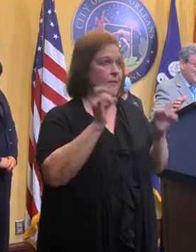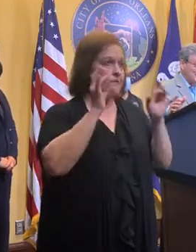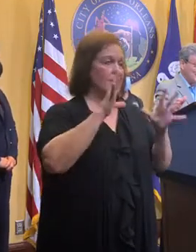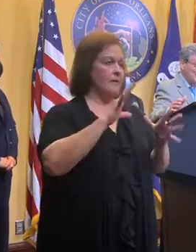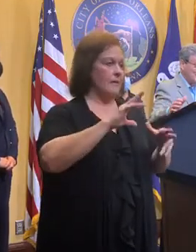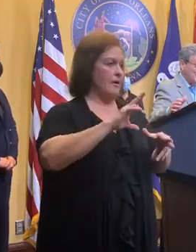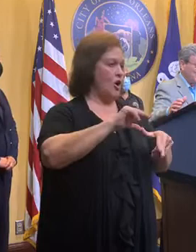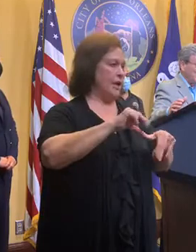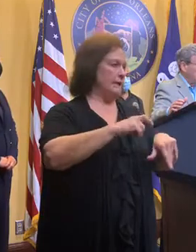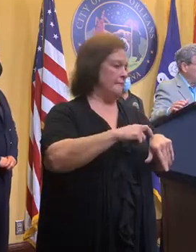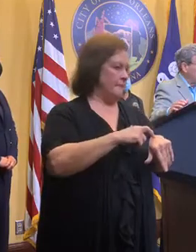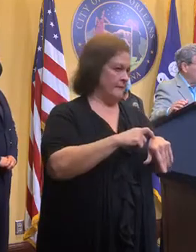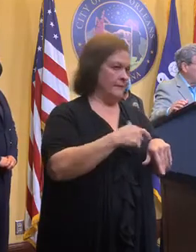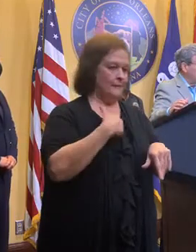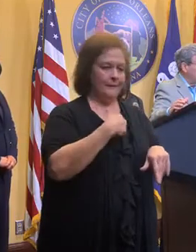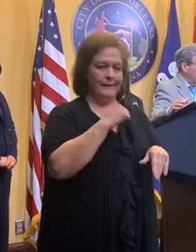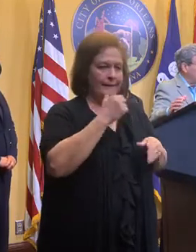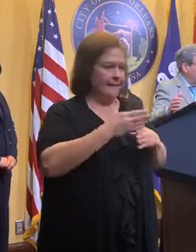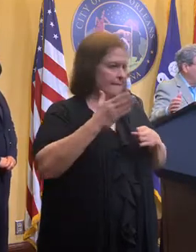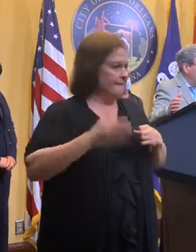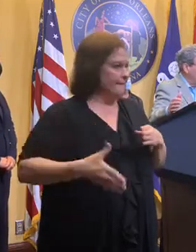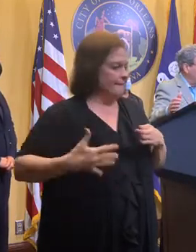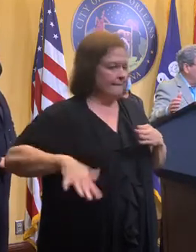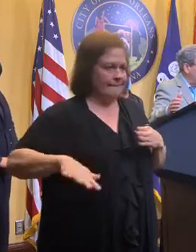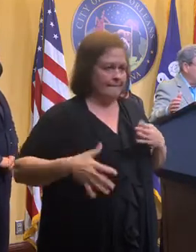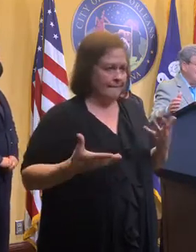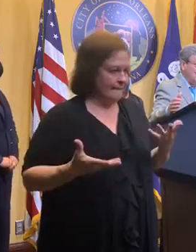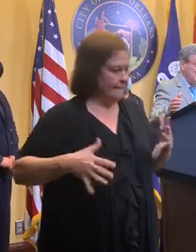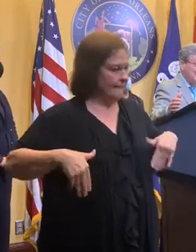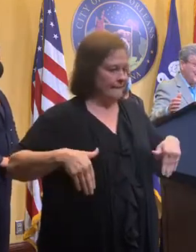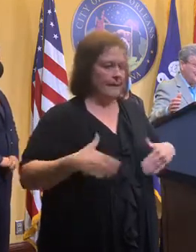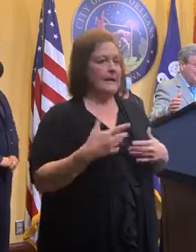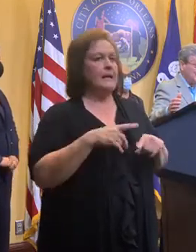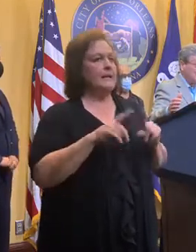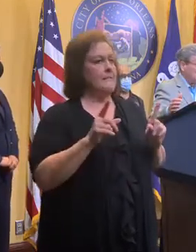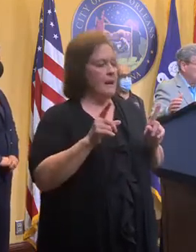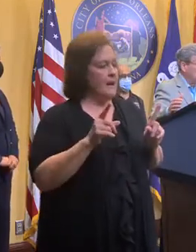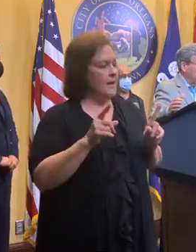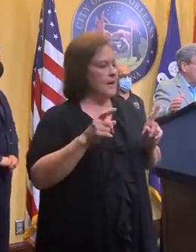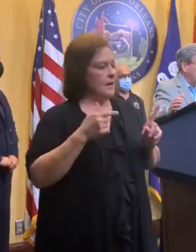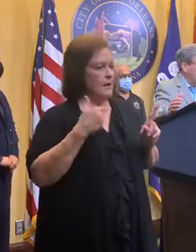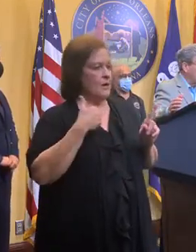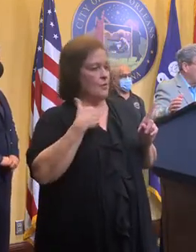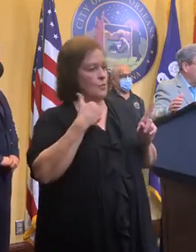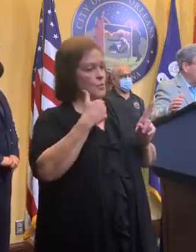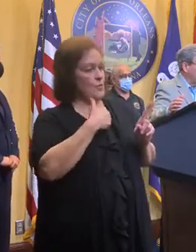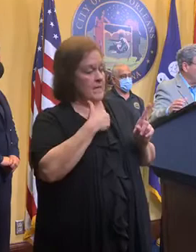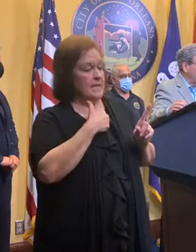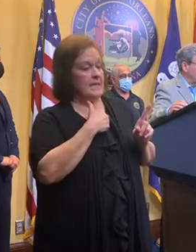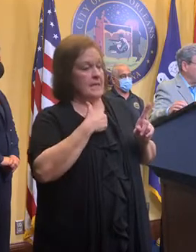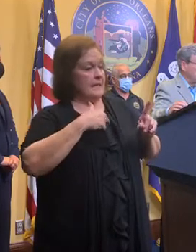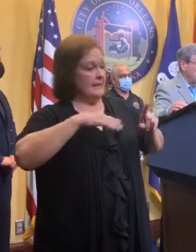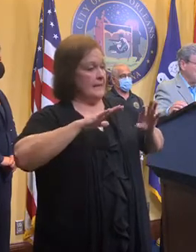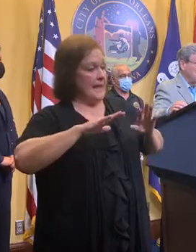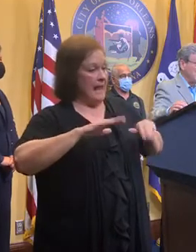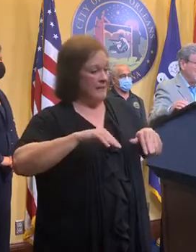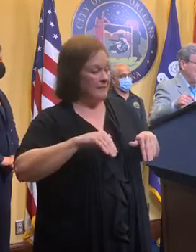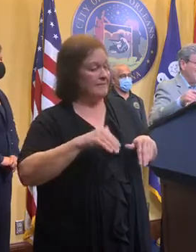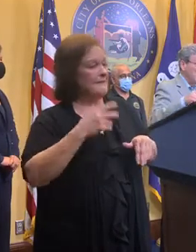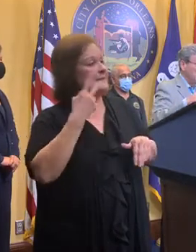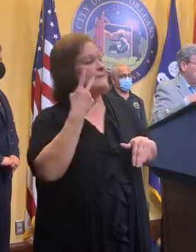not done yet. We won't be graded yet, but our grade is totally